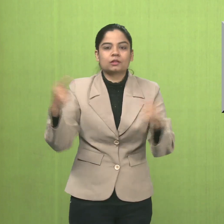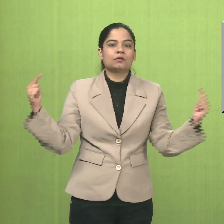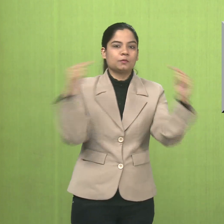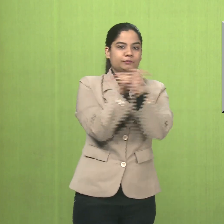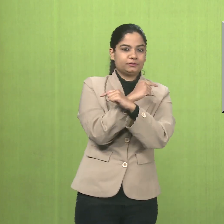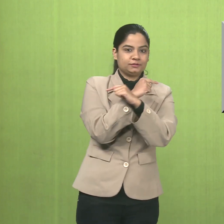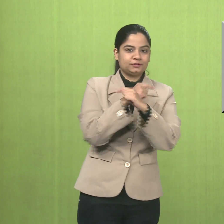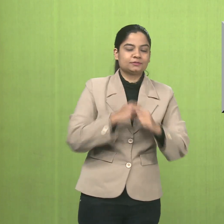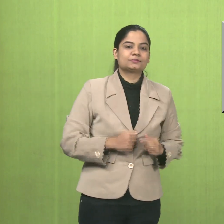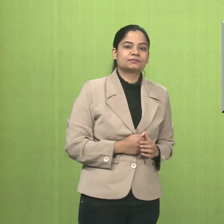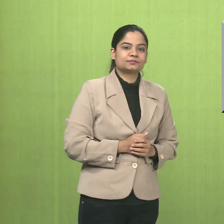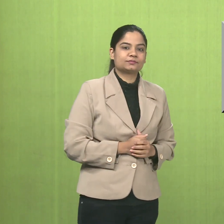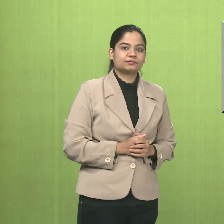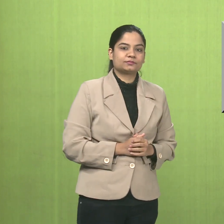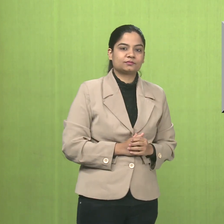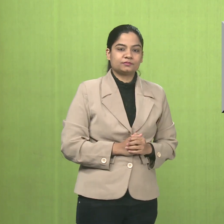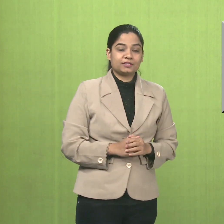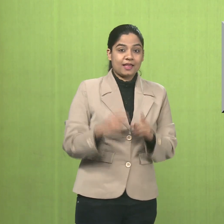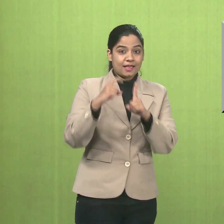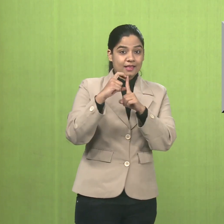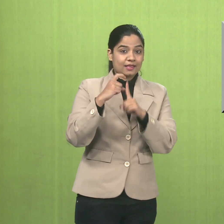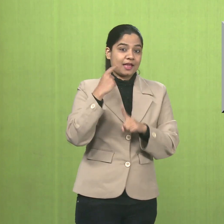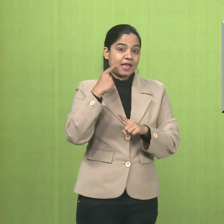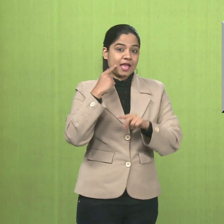that's the opposite, many and few.